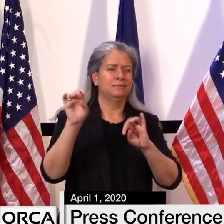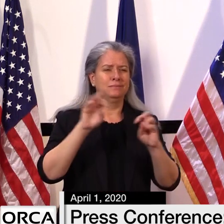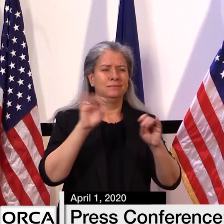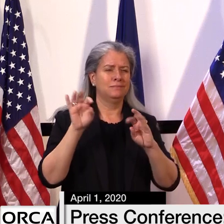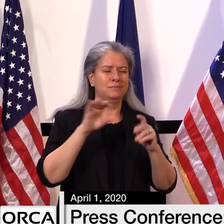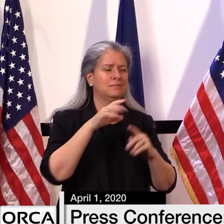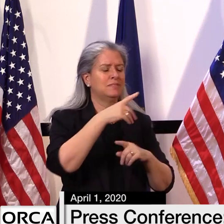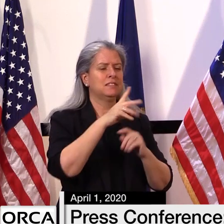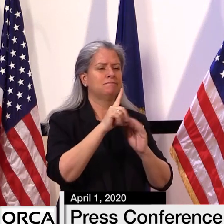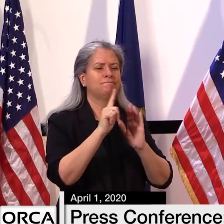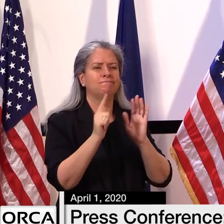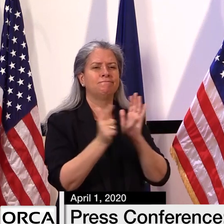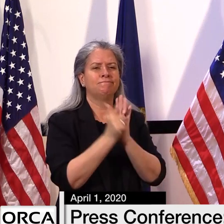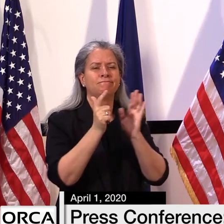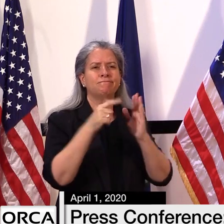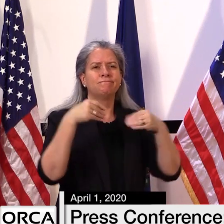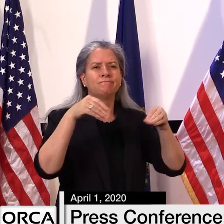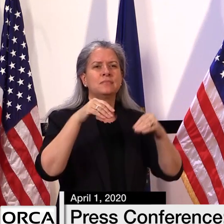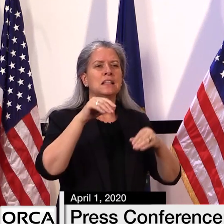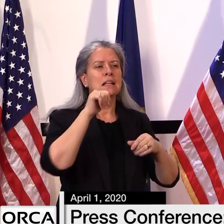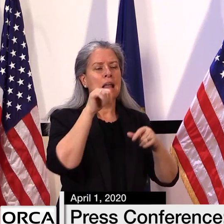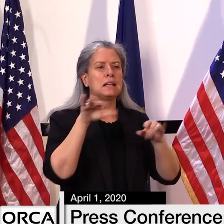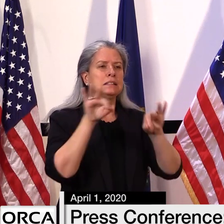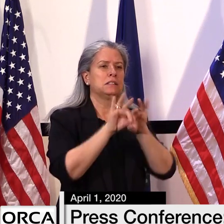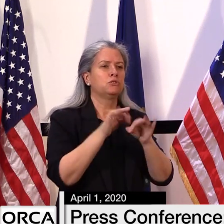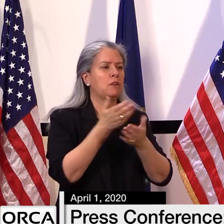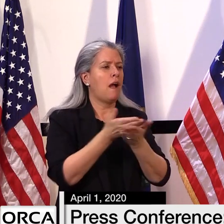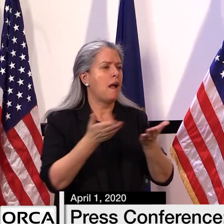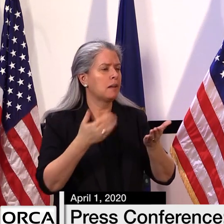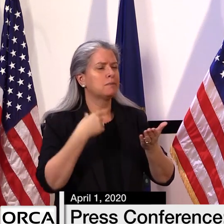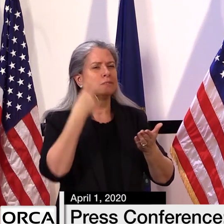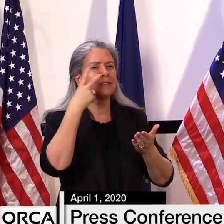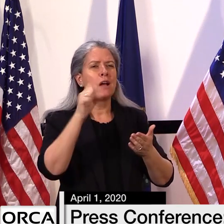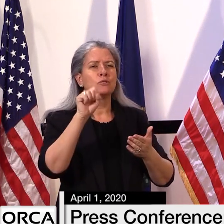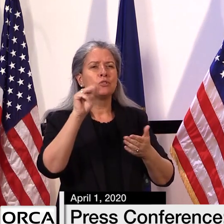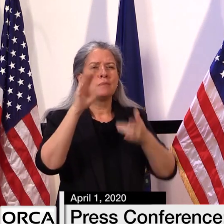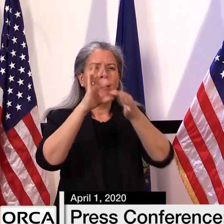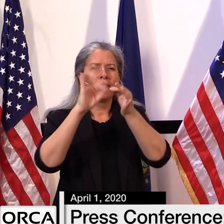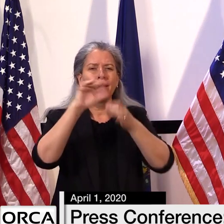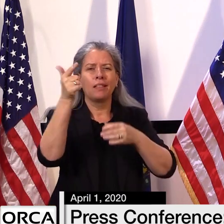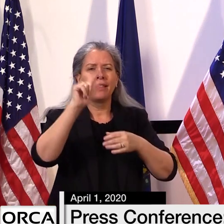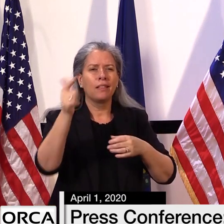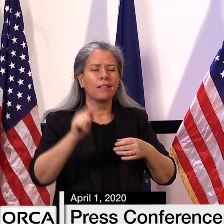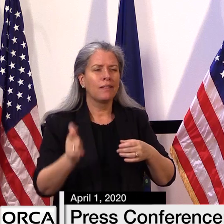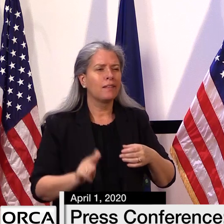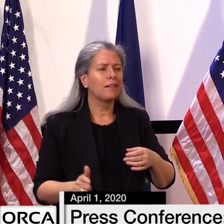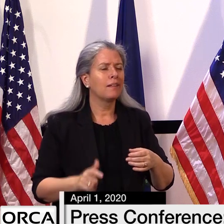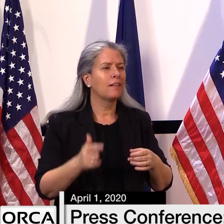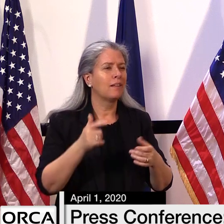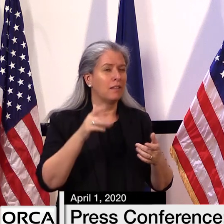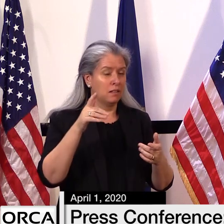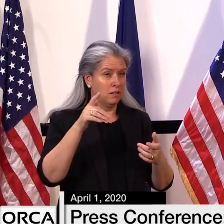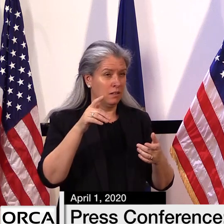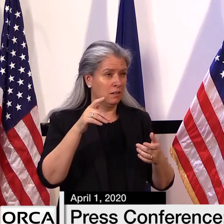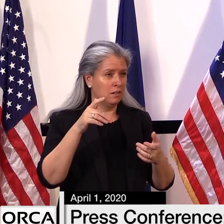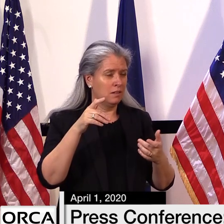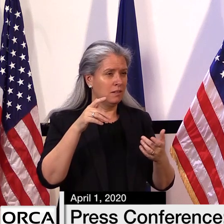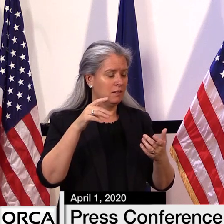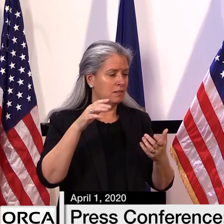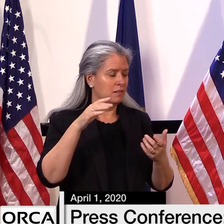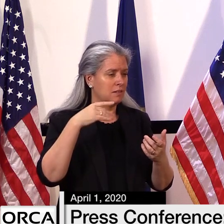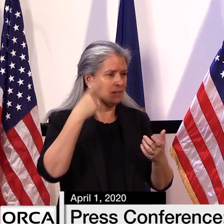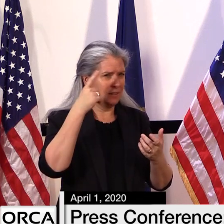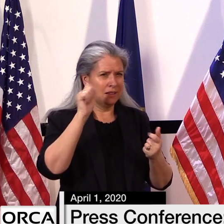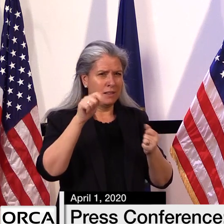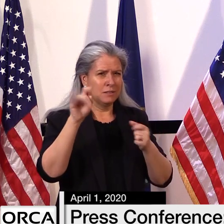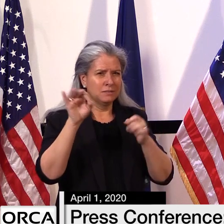non-essential items, and some folks on social media discussing why that includes clothing, and I'm wondering if